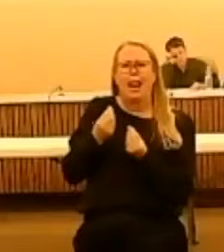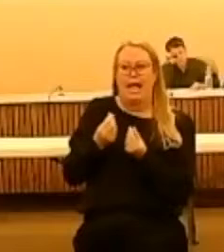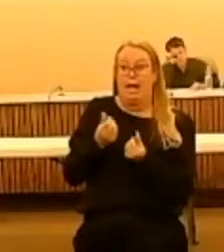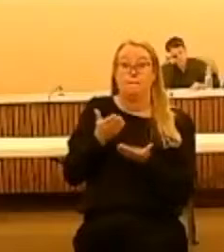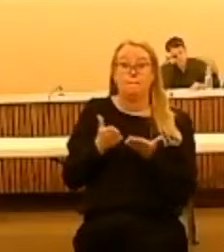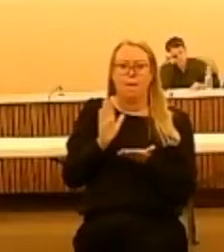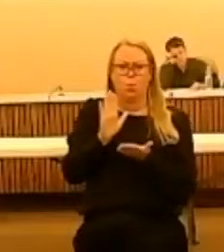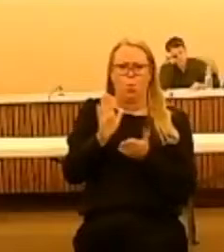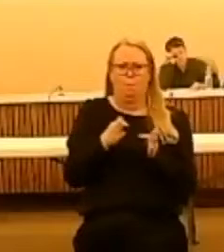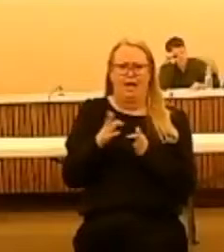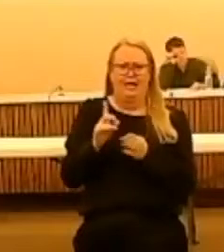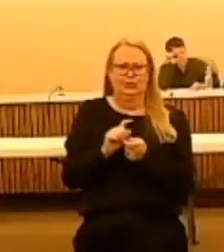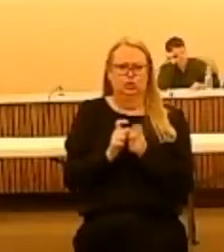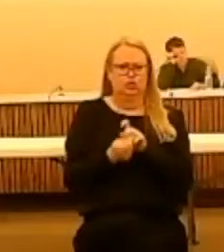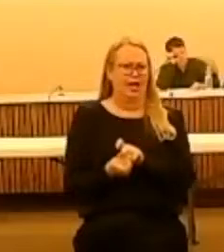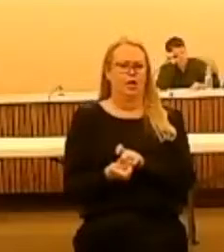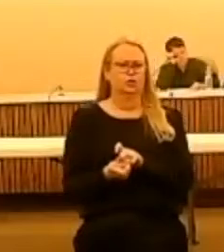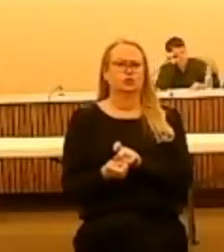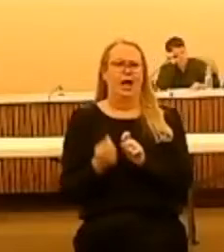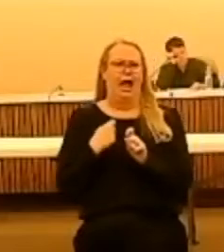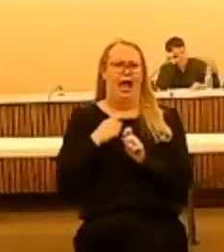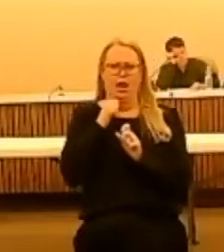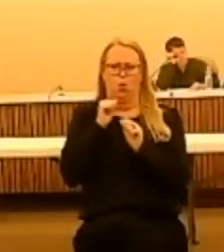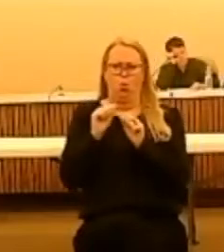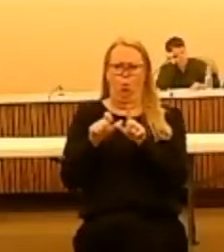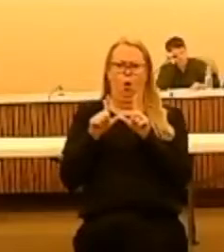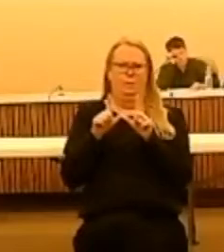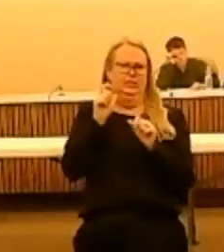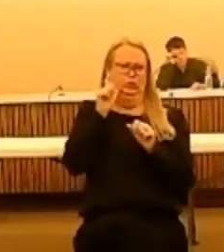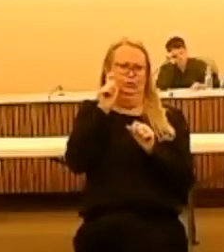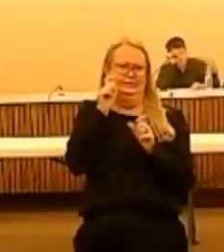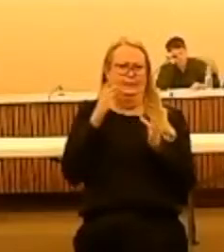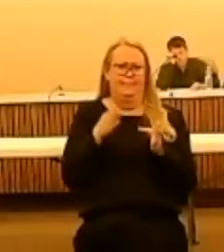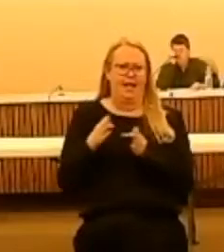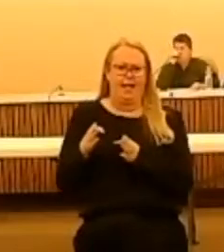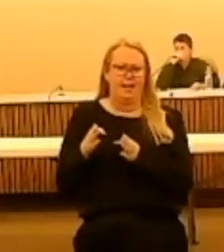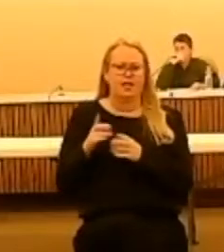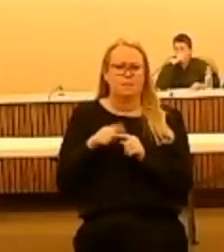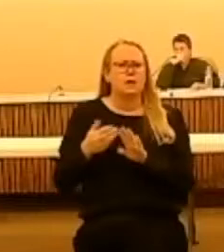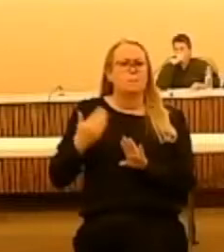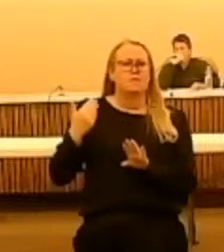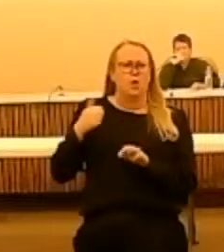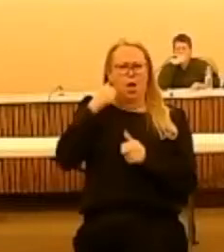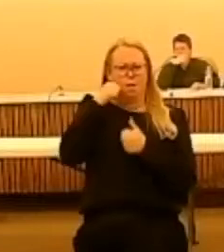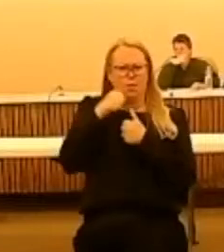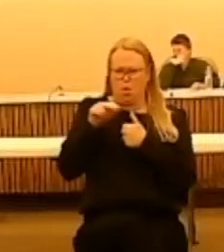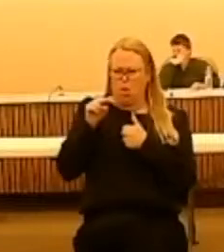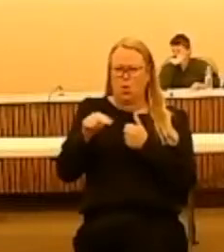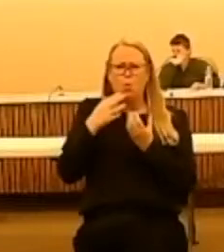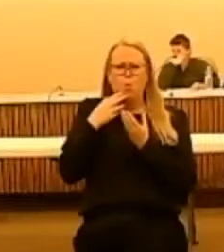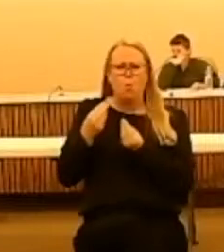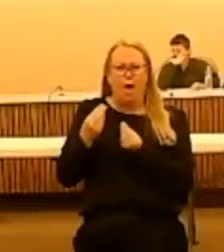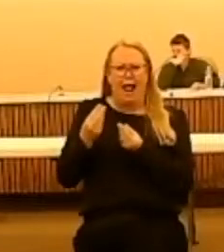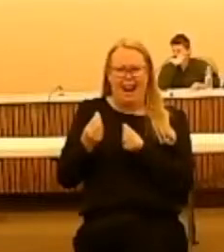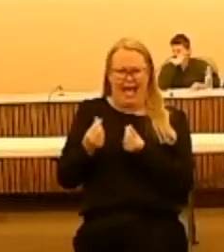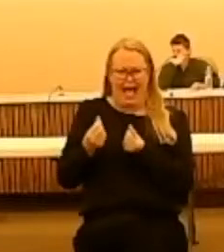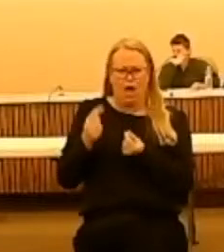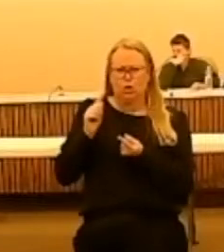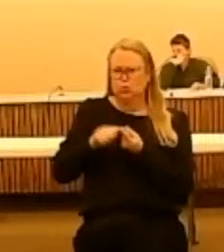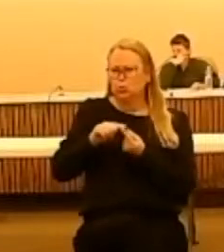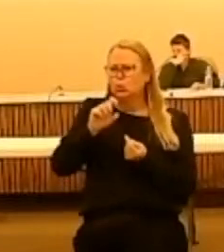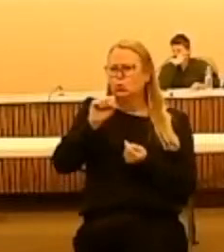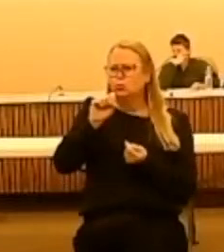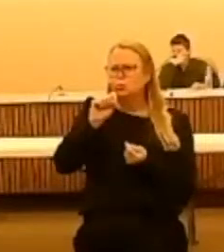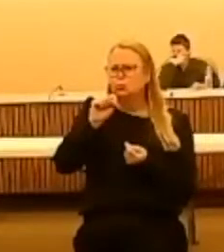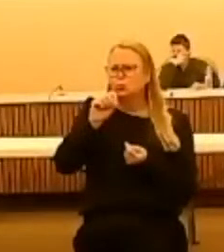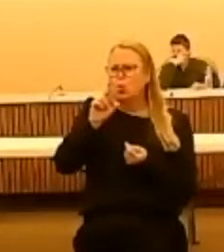recent one, I didn't specifically look at this option there. The distance from the wetlands to the stormwater management